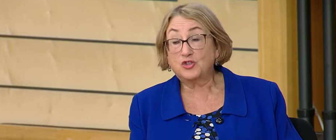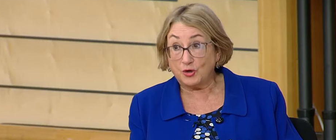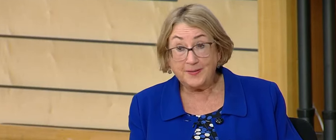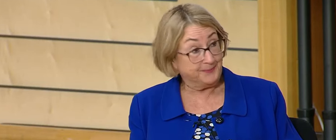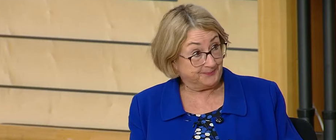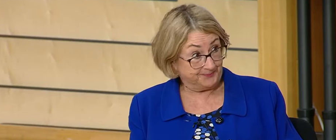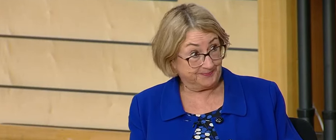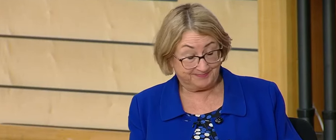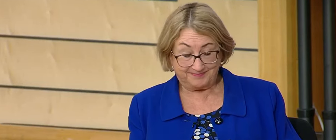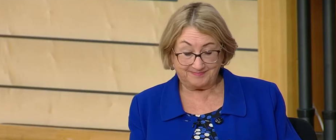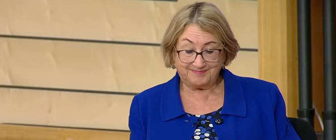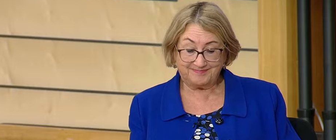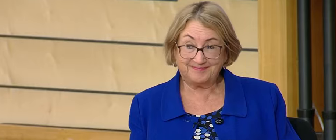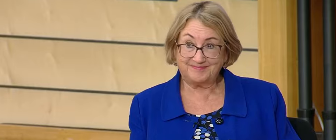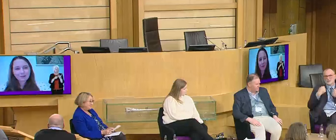John?